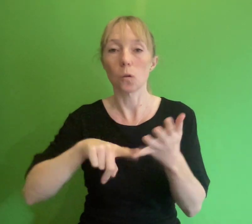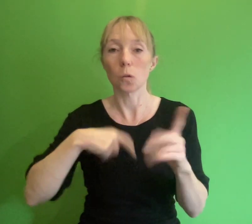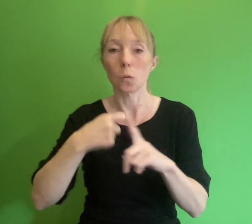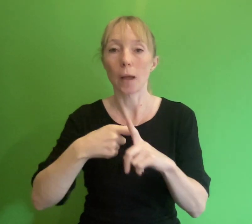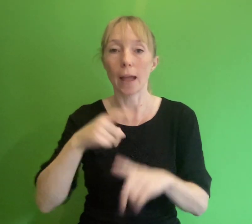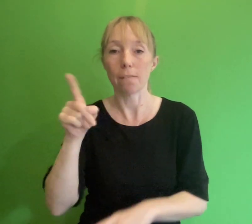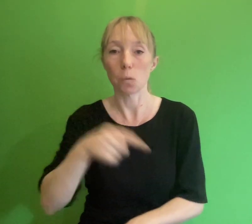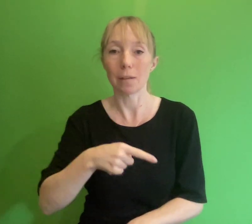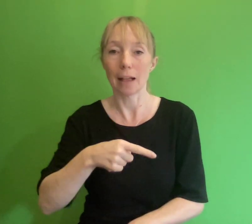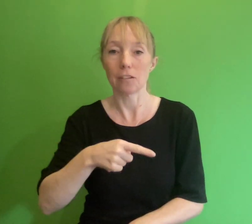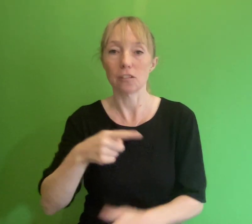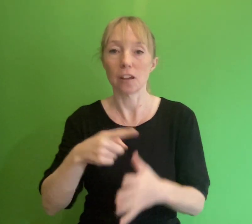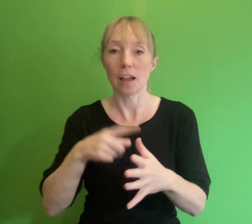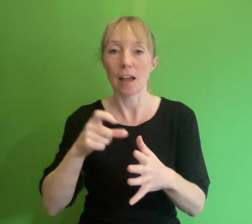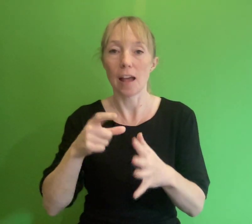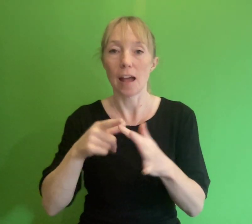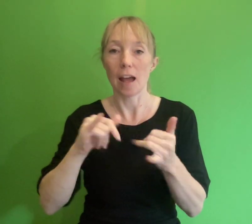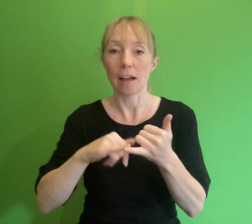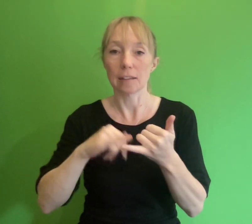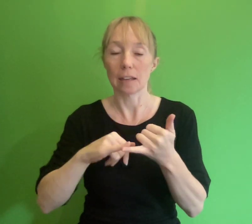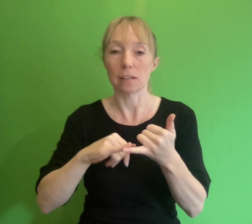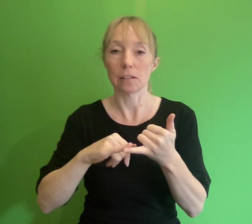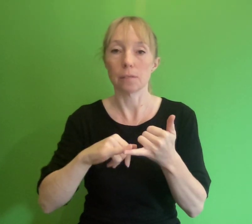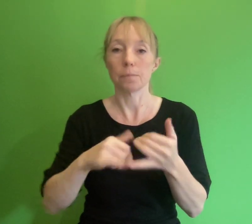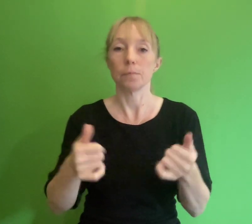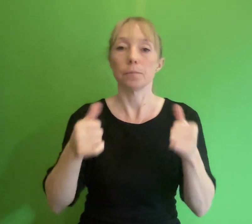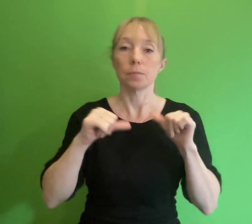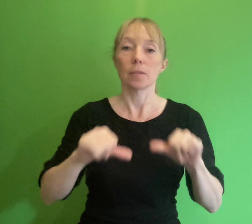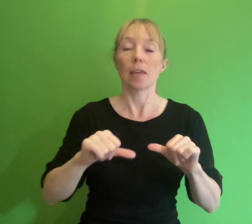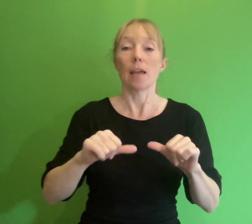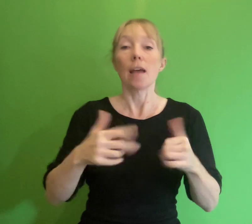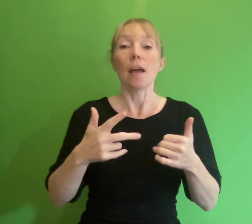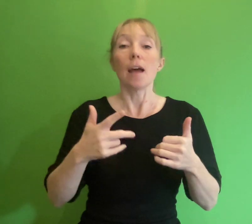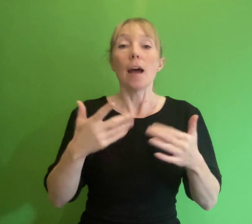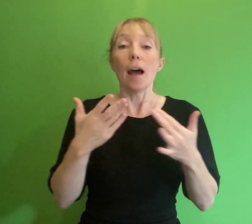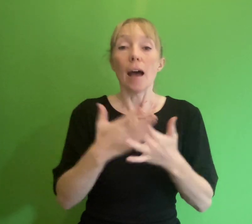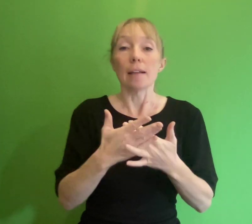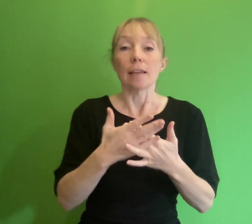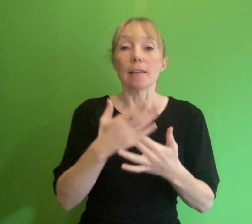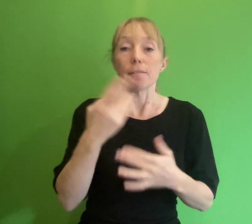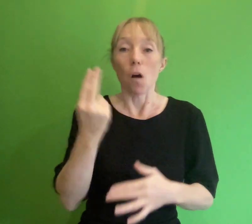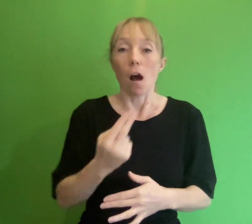https://coventry2021.co.uk/access. An access for arts and culture organisations.